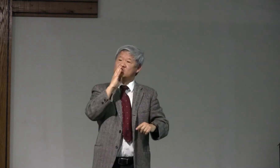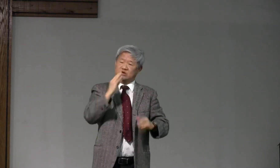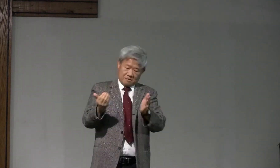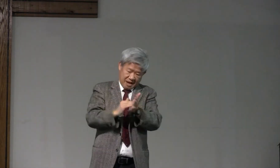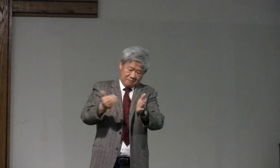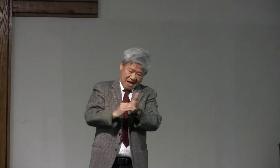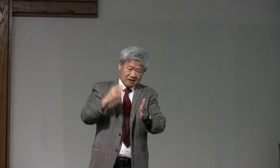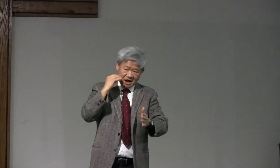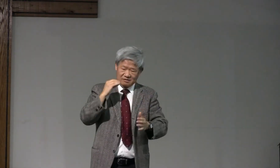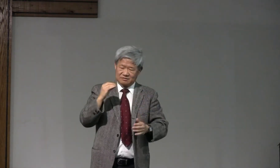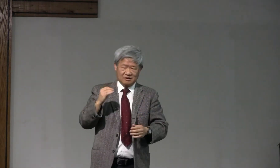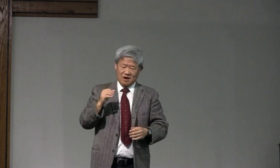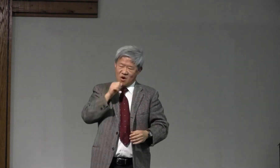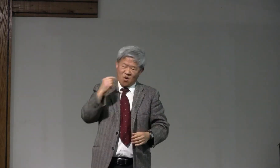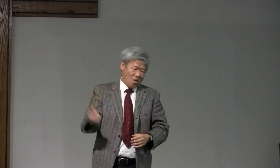doesn't match,